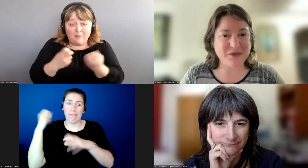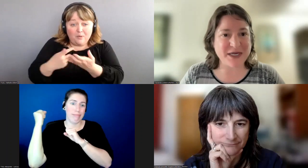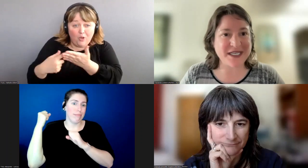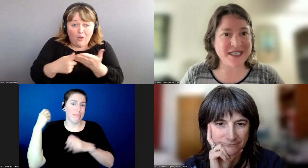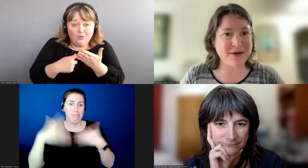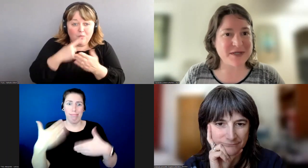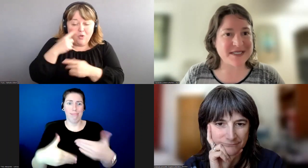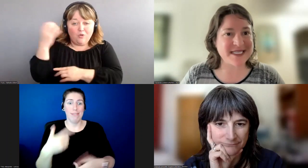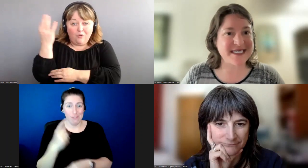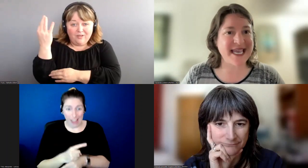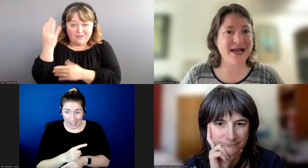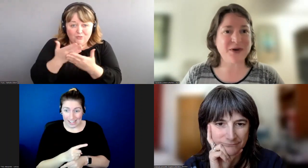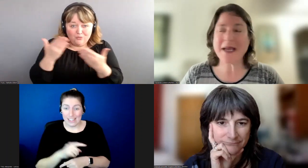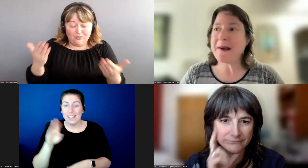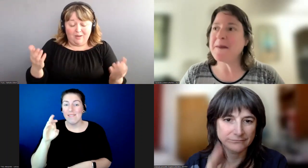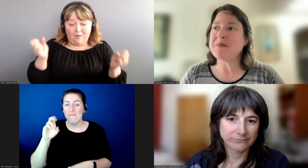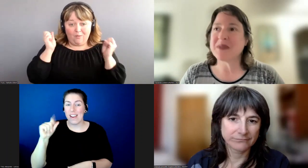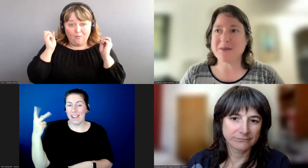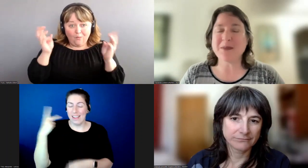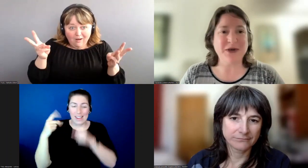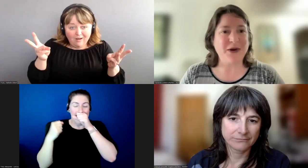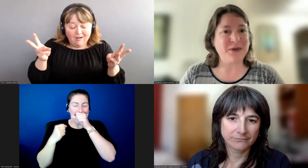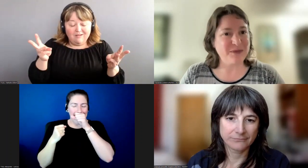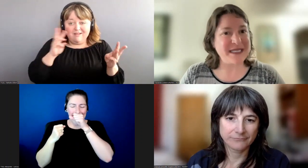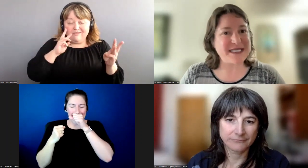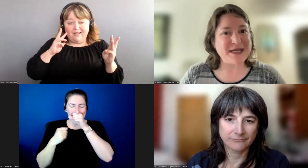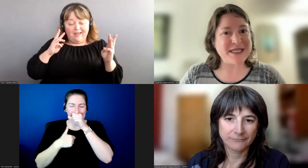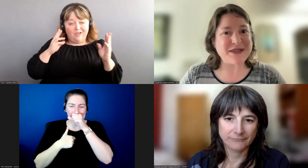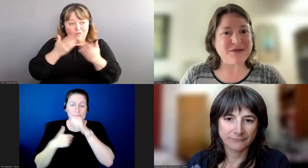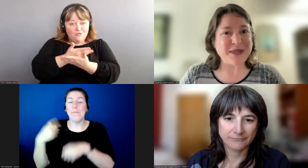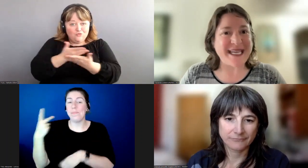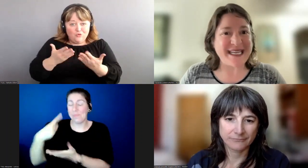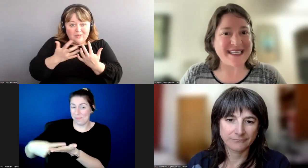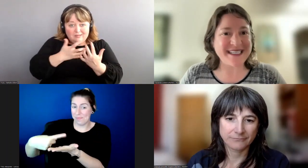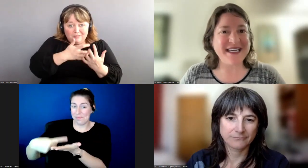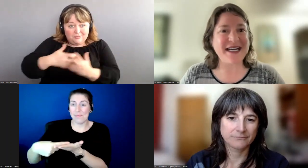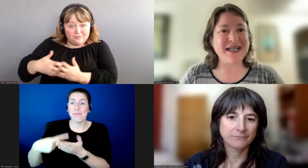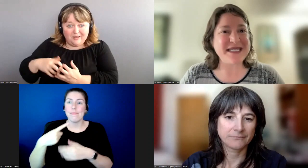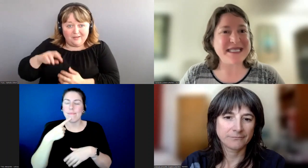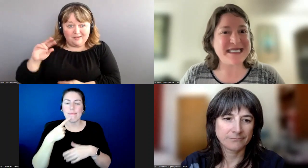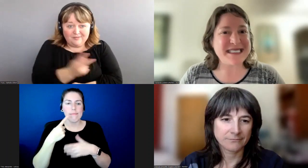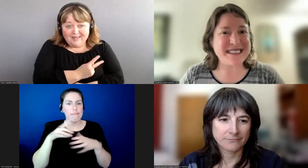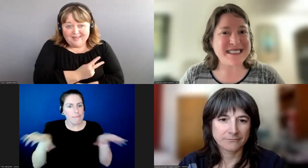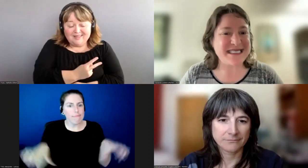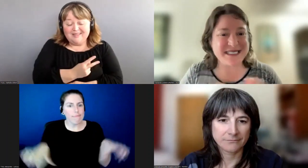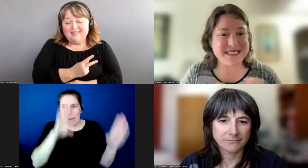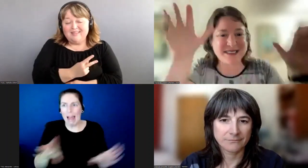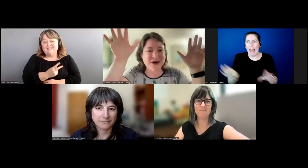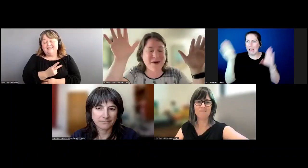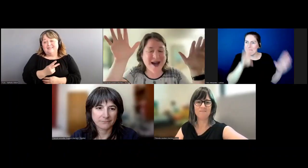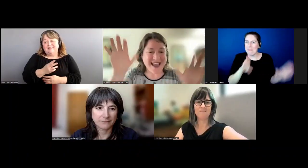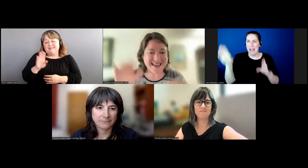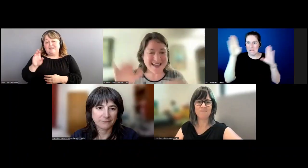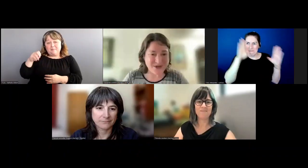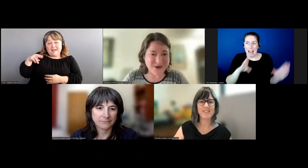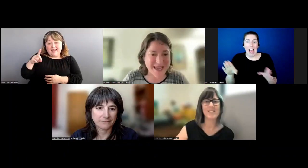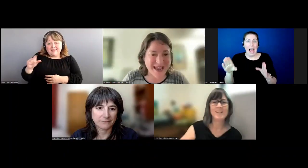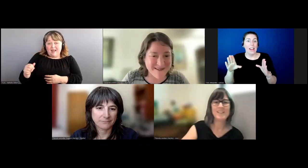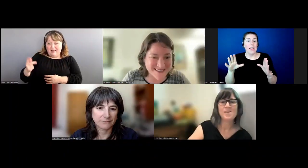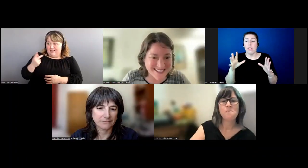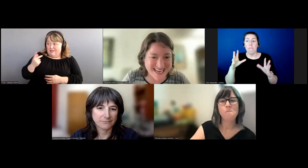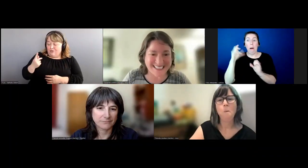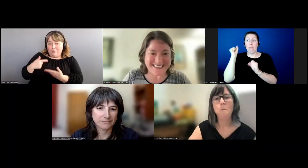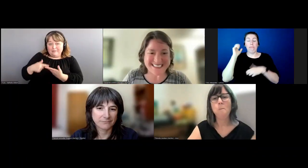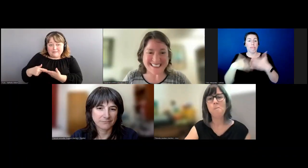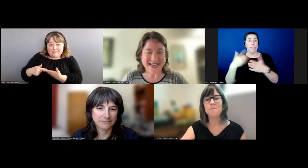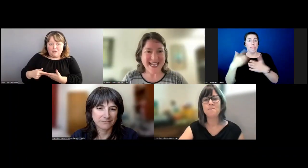fast. Brenda and I were discussing how, you know, months and months of planning go by in a few quick